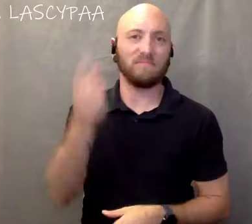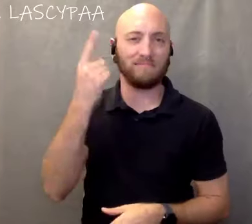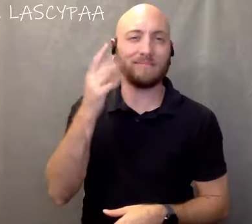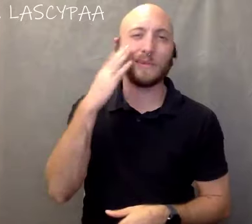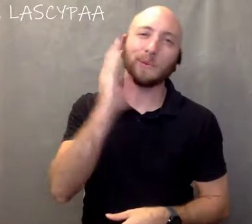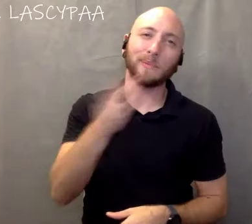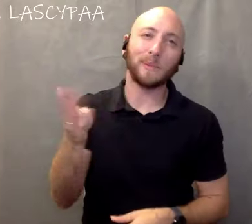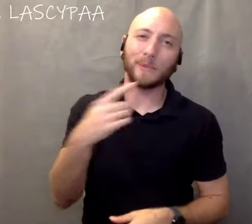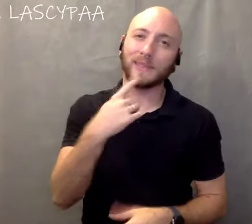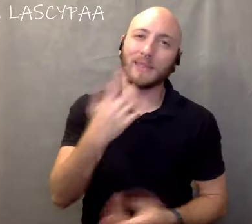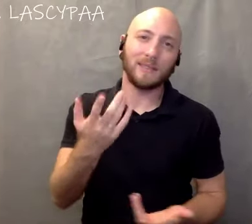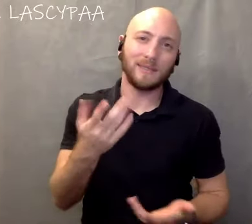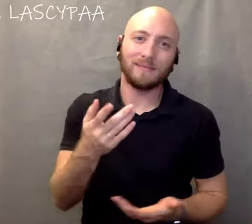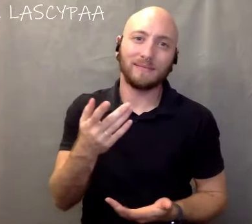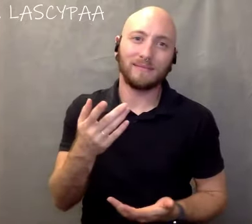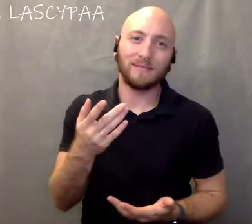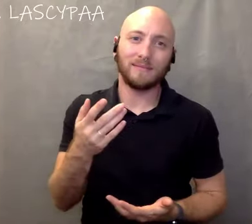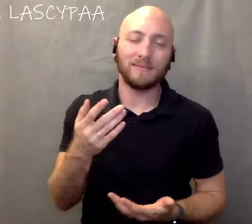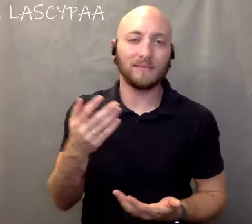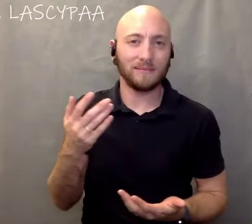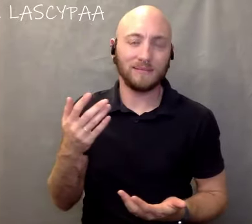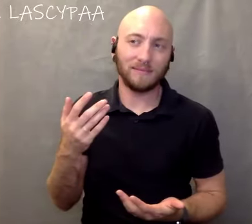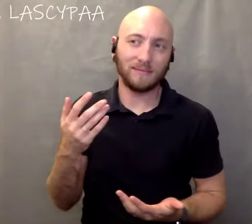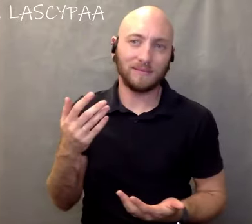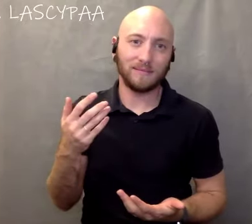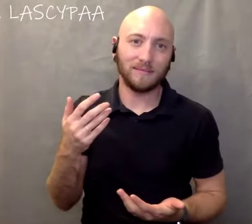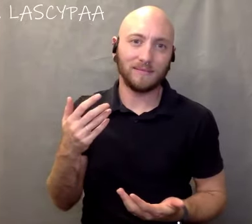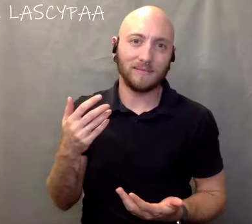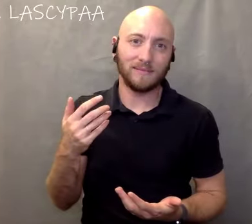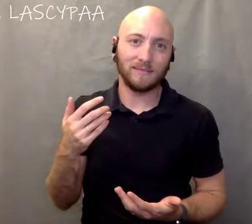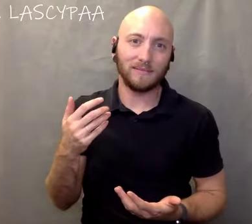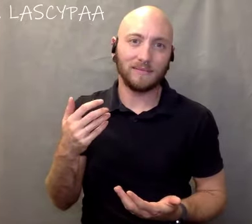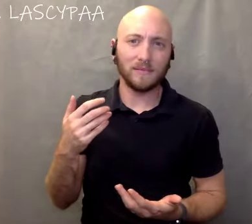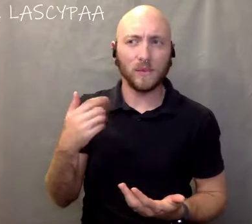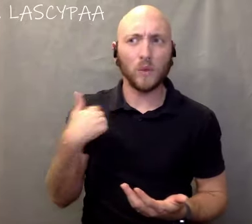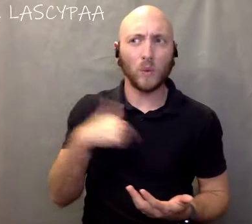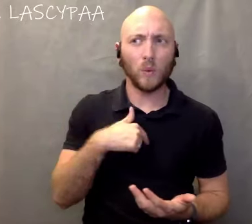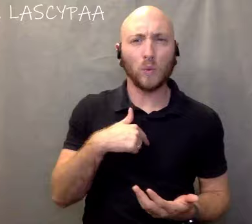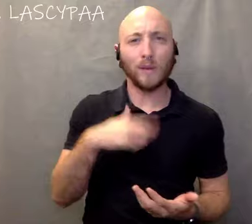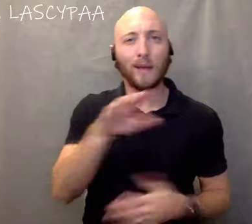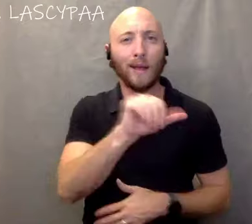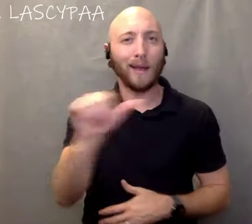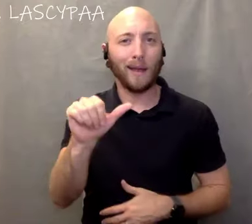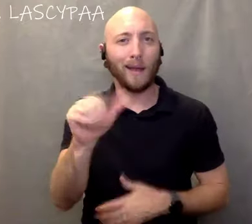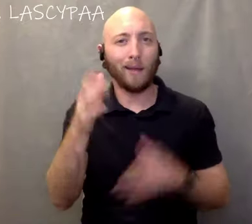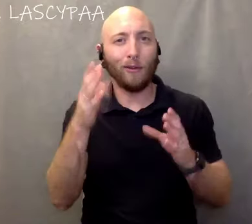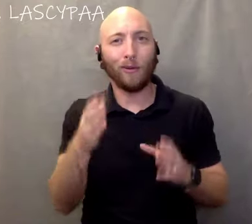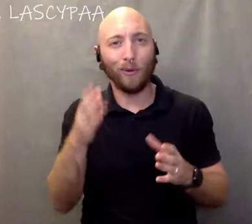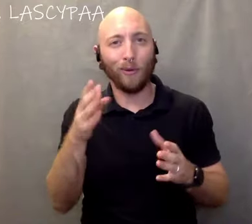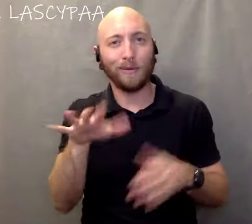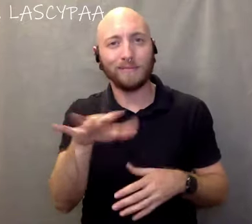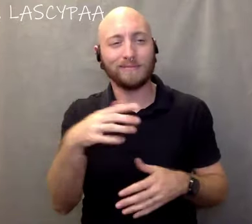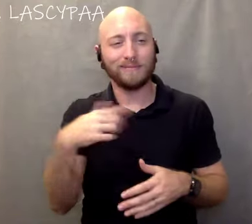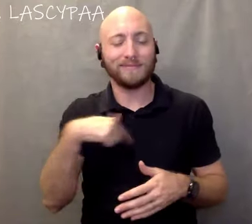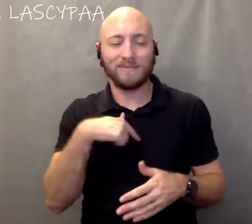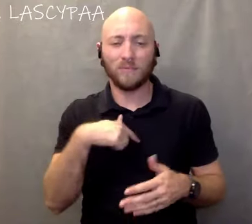We have worldliness, but we also have levity. I don't remember what part that is